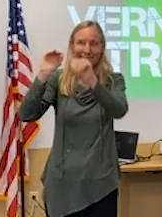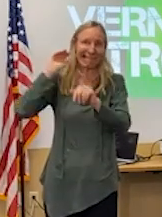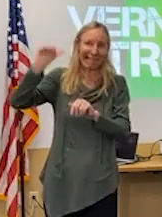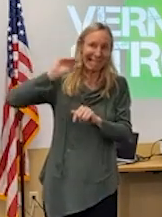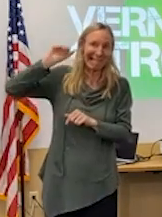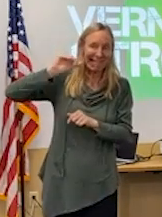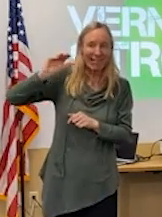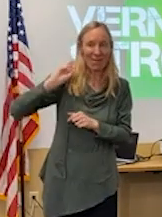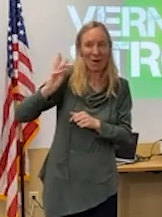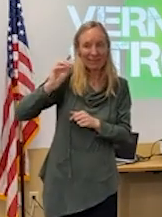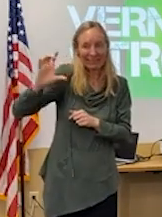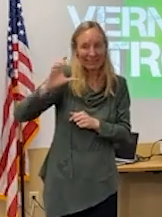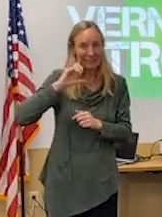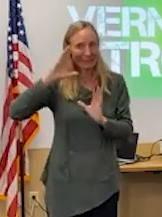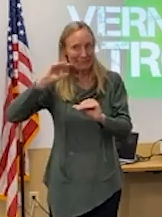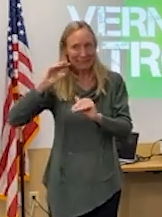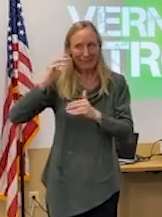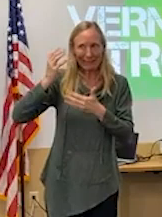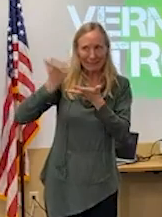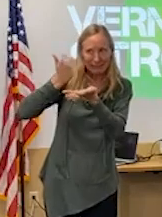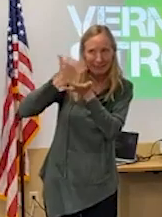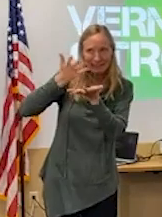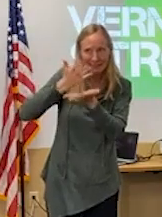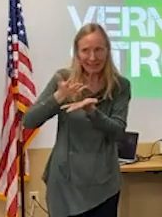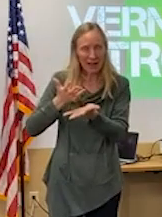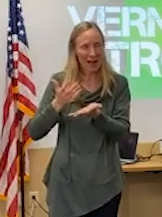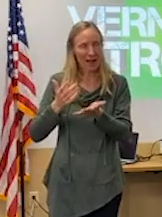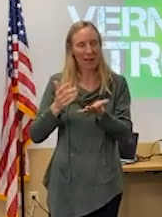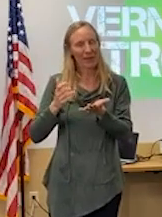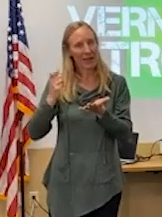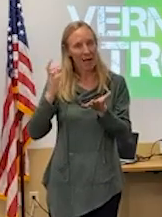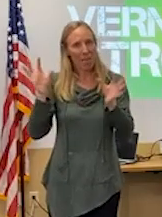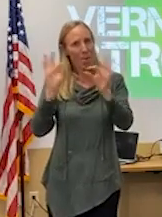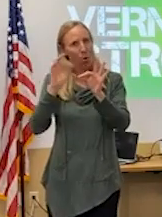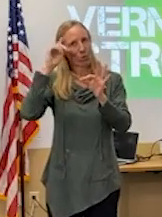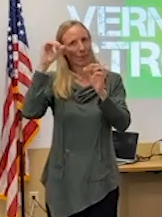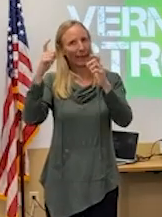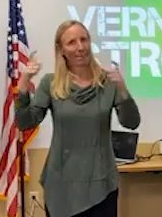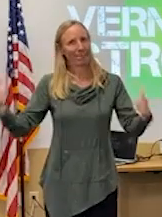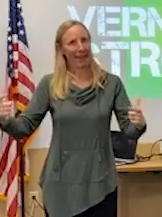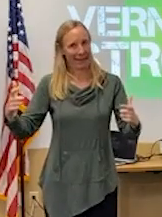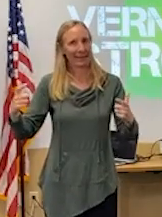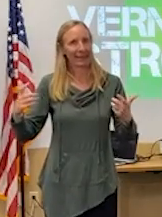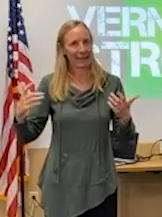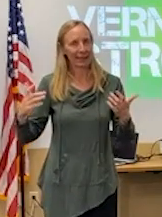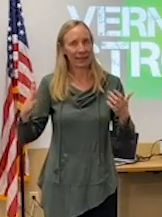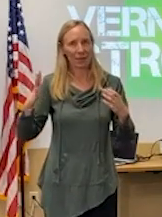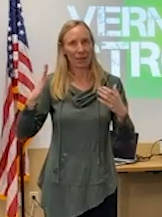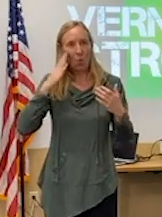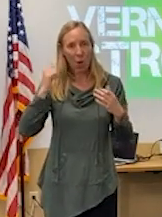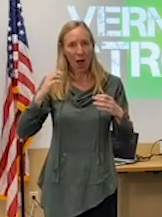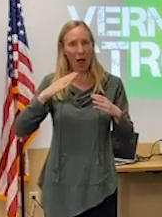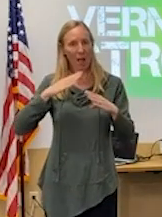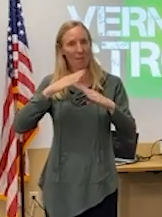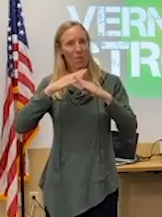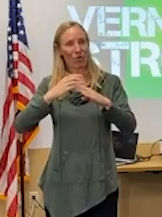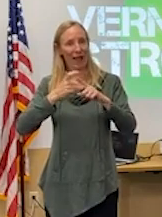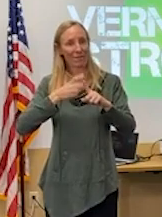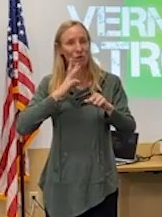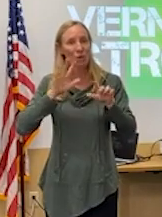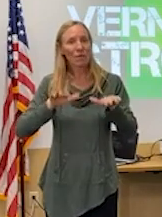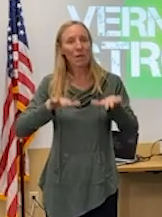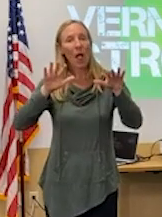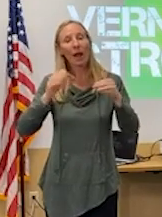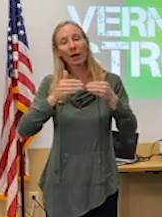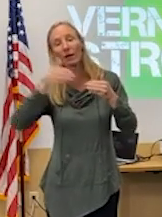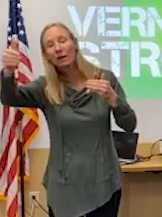and trying to anticipate, how do we think big about this as well, so that we can prevent some of this flooding in the